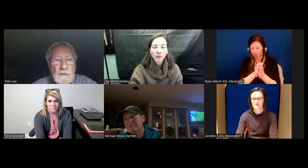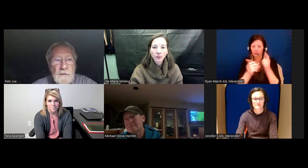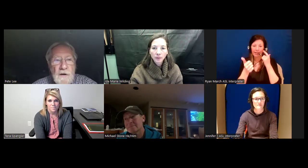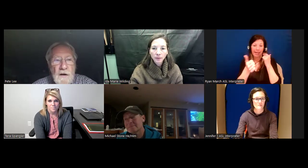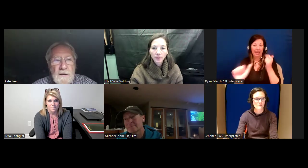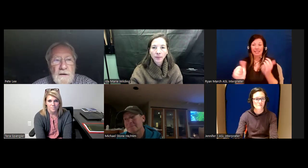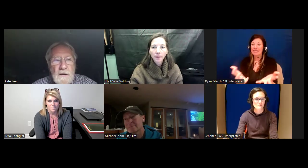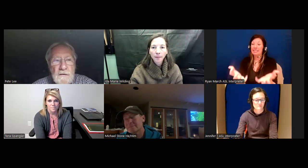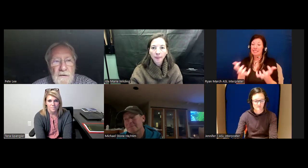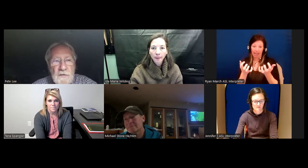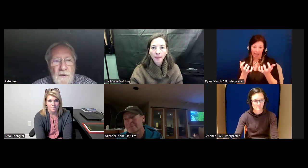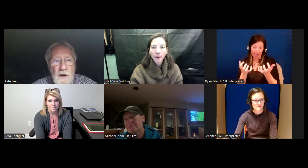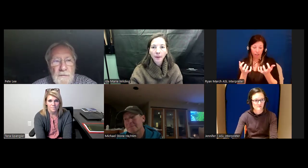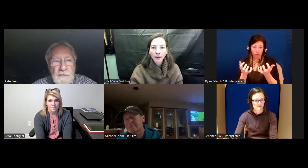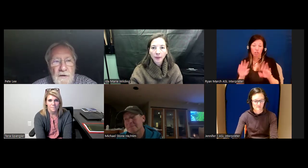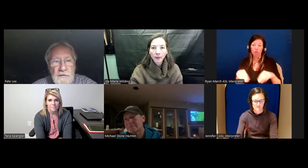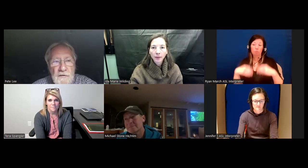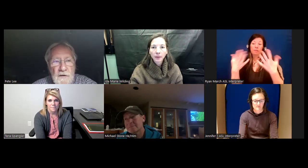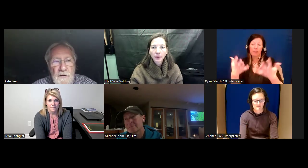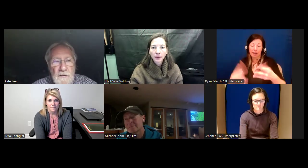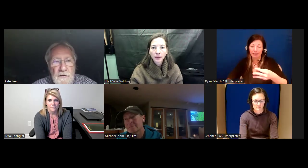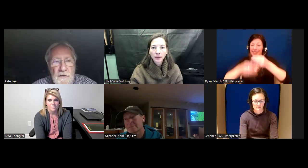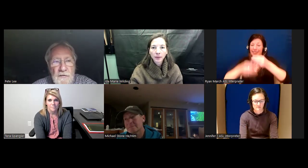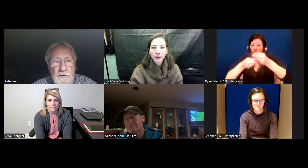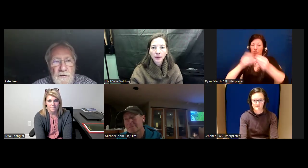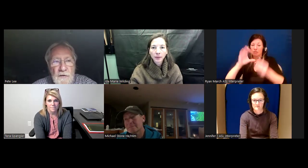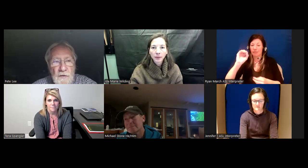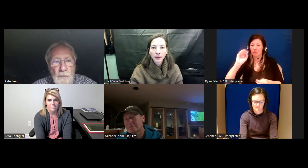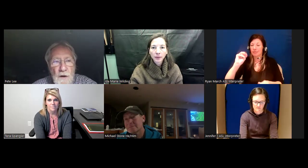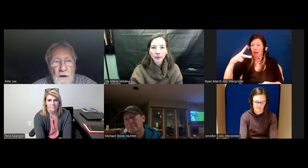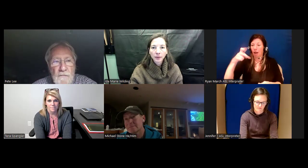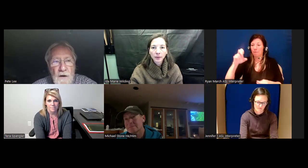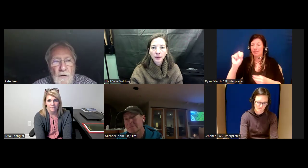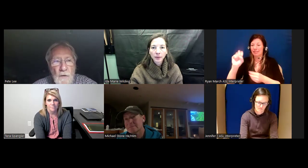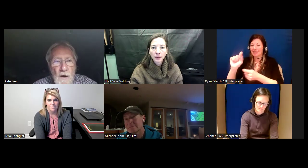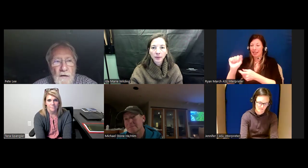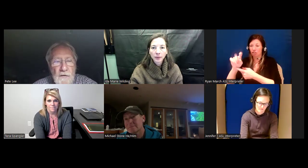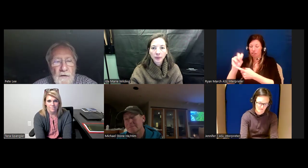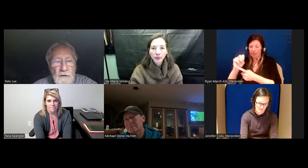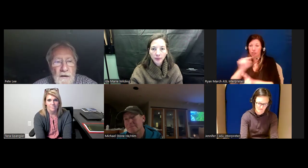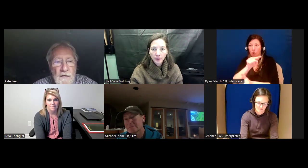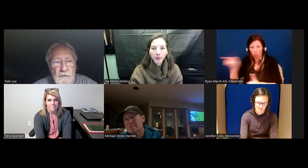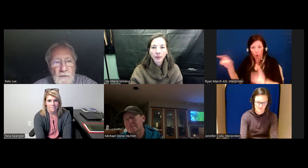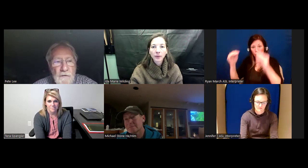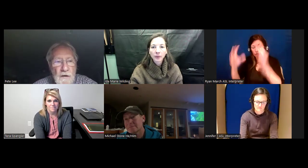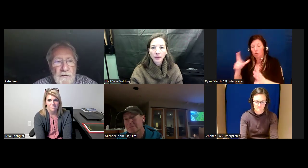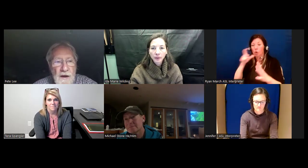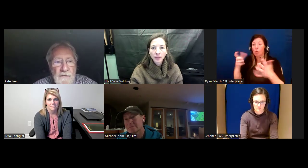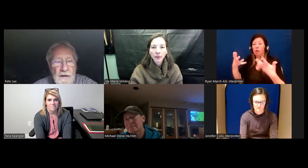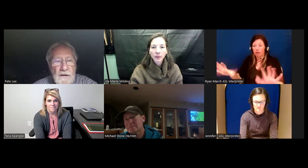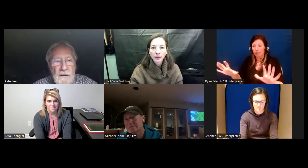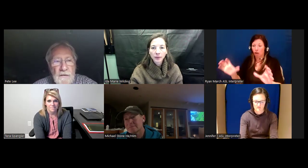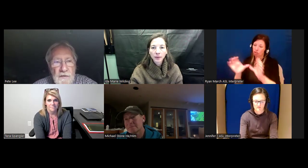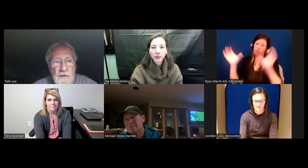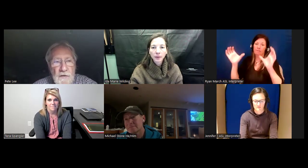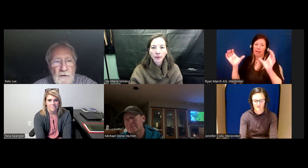desire to provide additional compensation to teachers who have acquired and are certified as